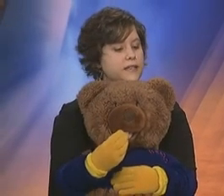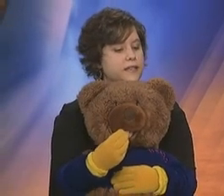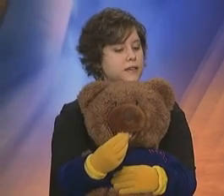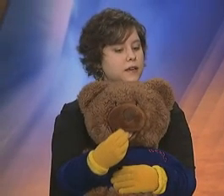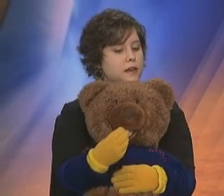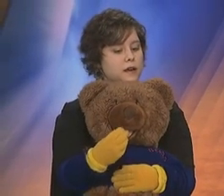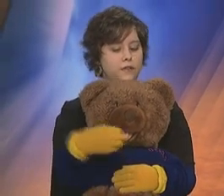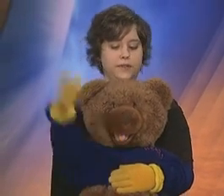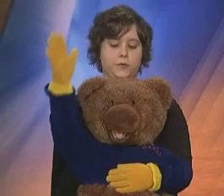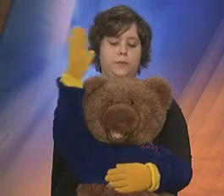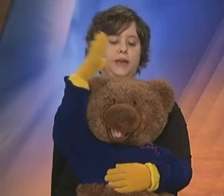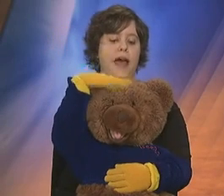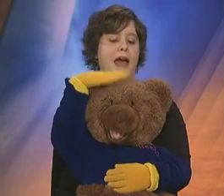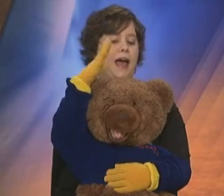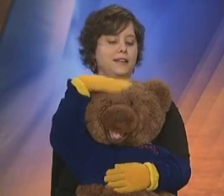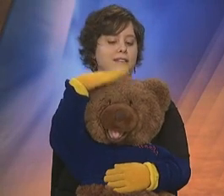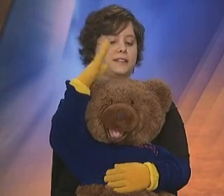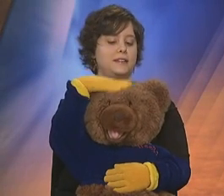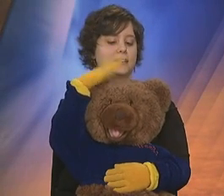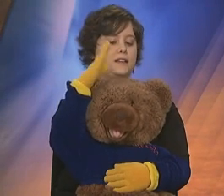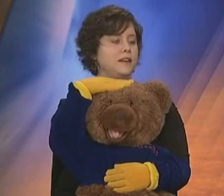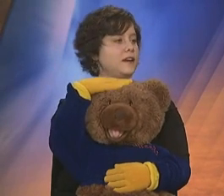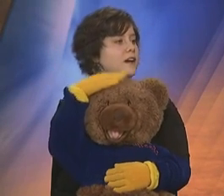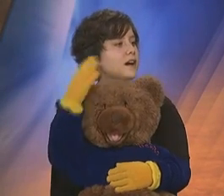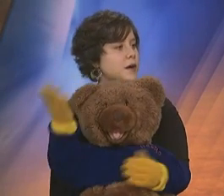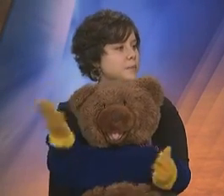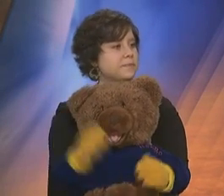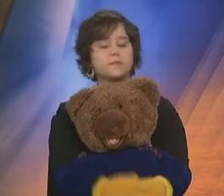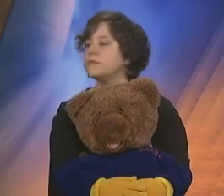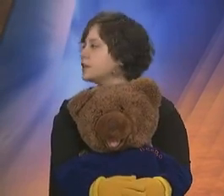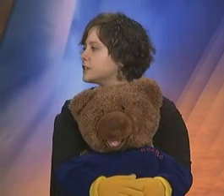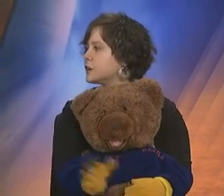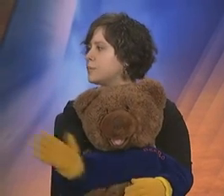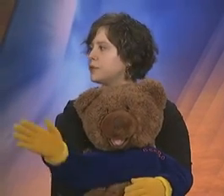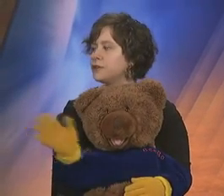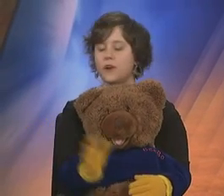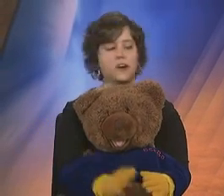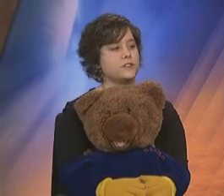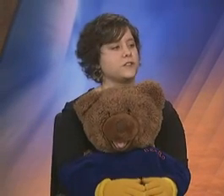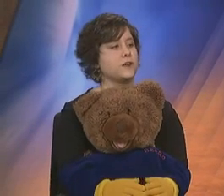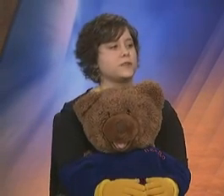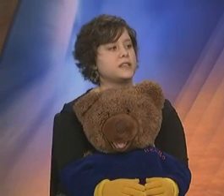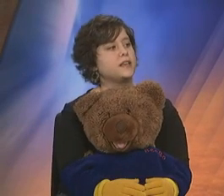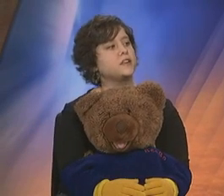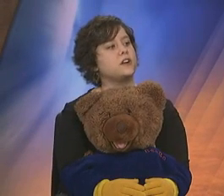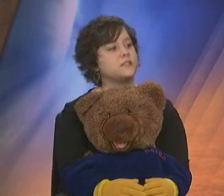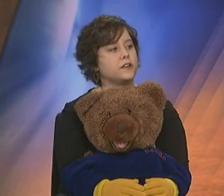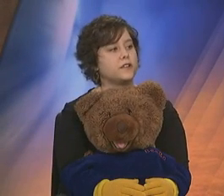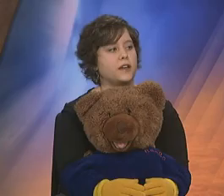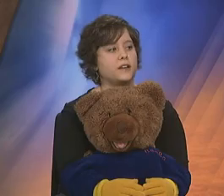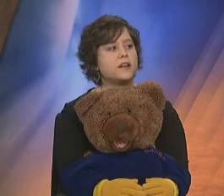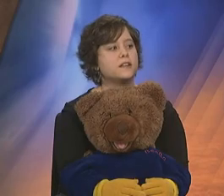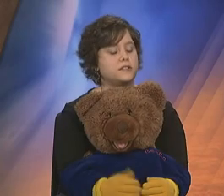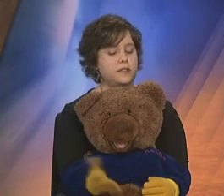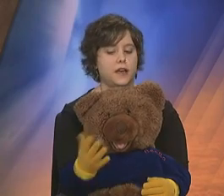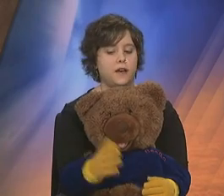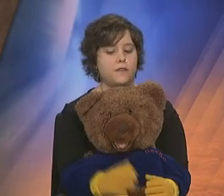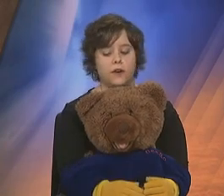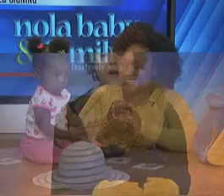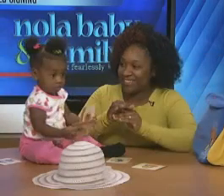eat. This would be hat. There's a couple of cards over there with Sage also that they